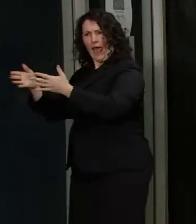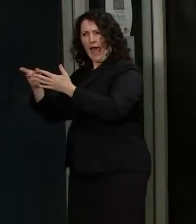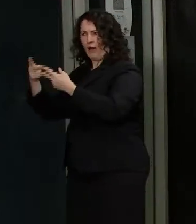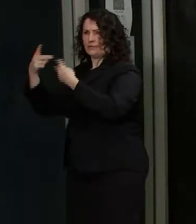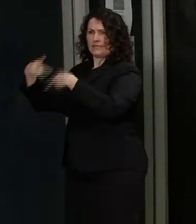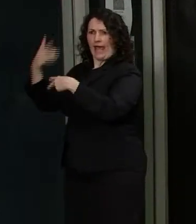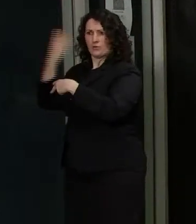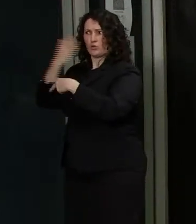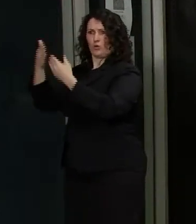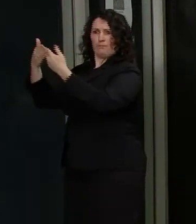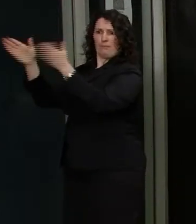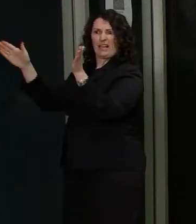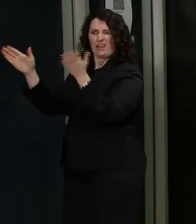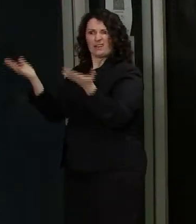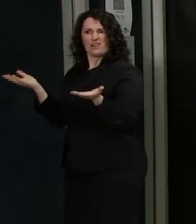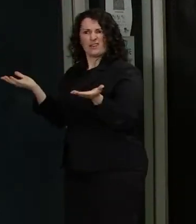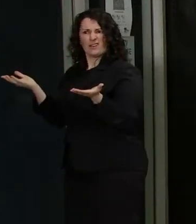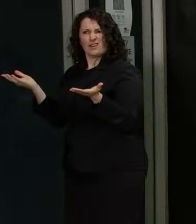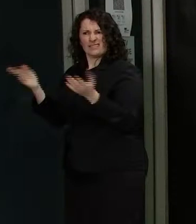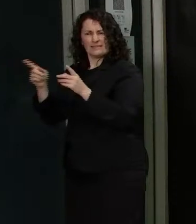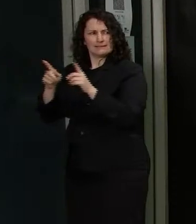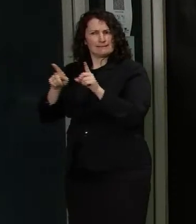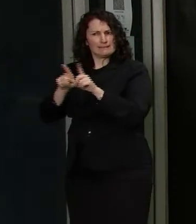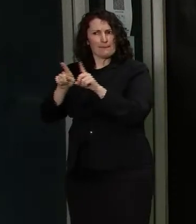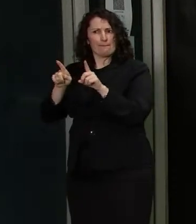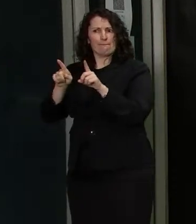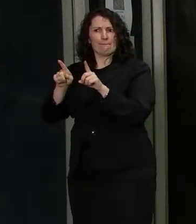it's gyms,